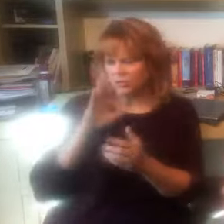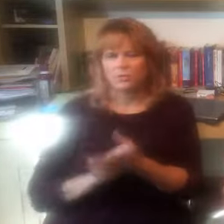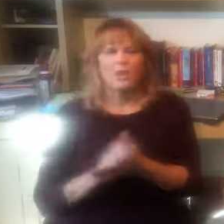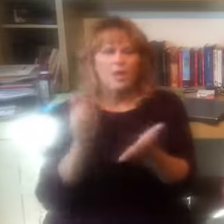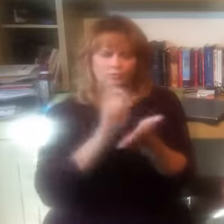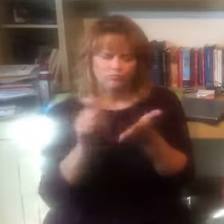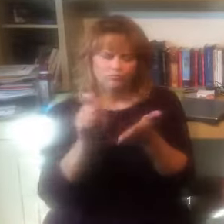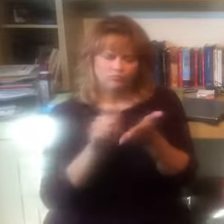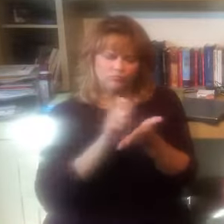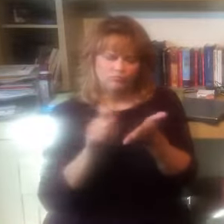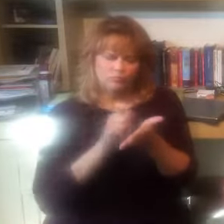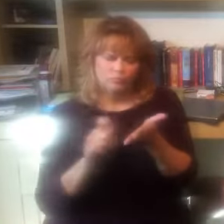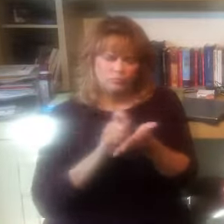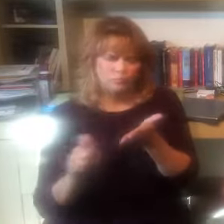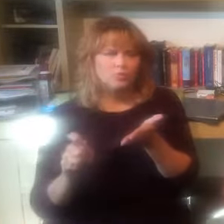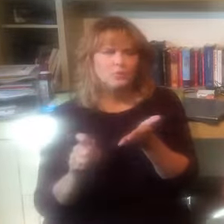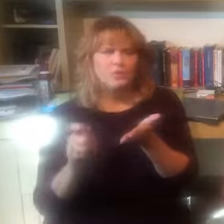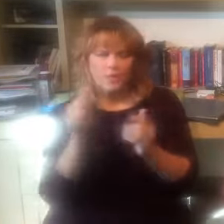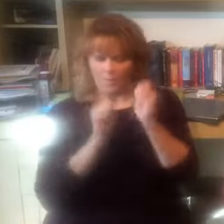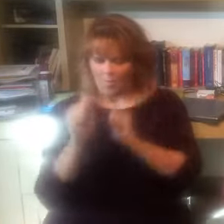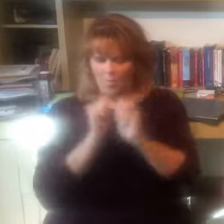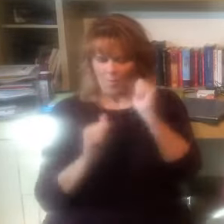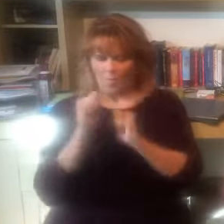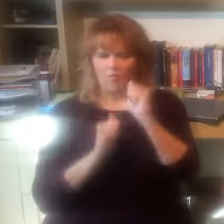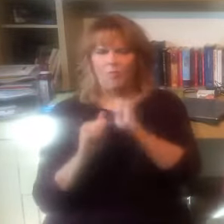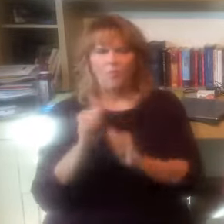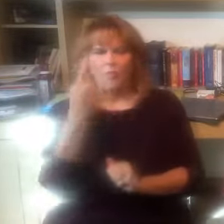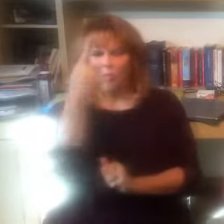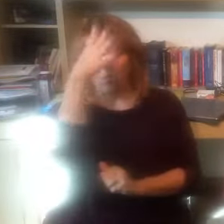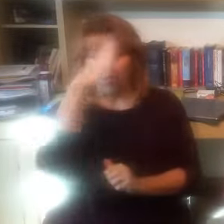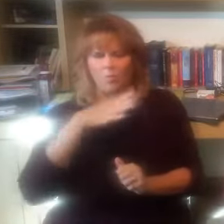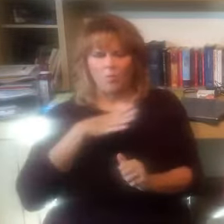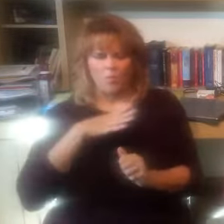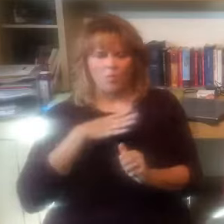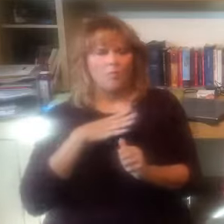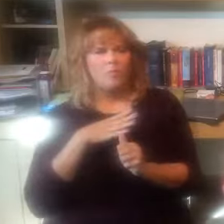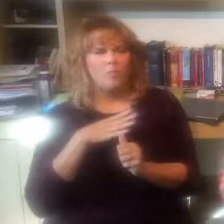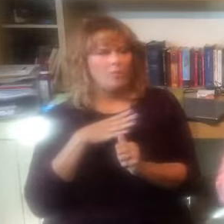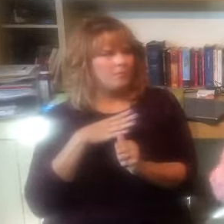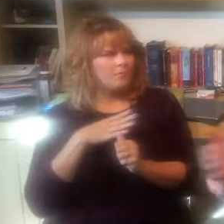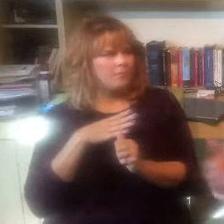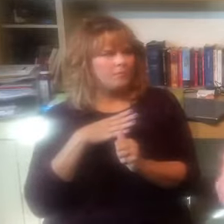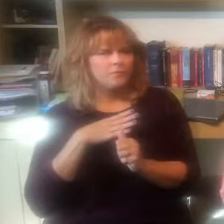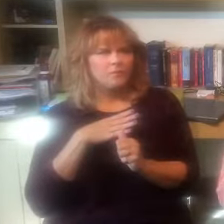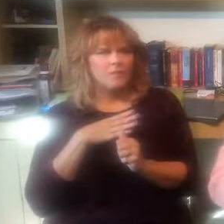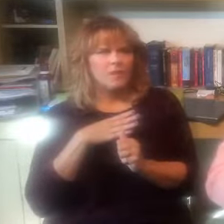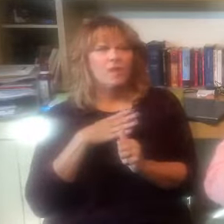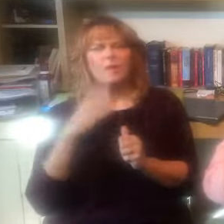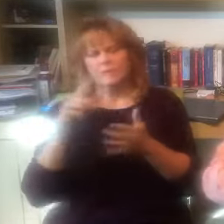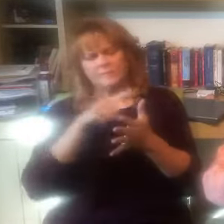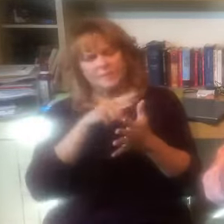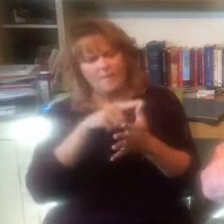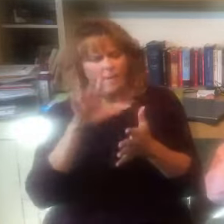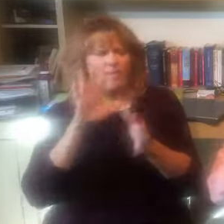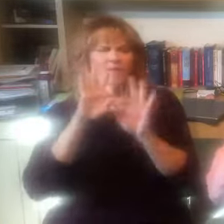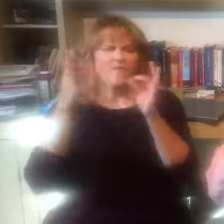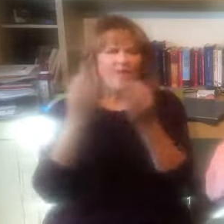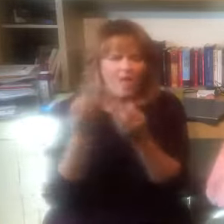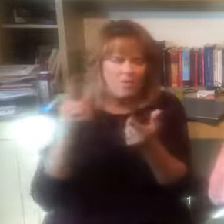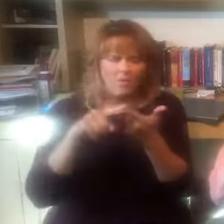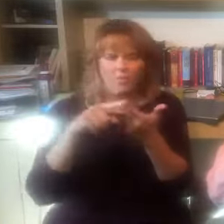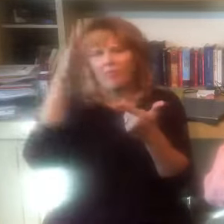wrote and performed in a play that actually was on my family and my father,